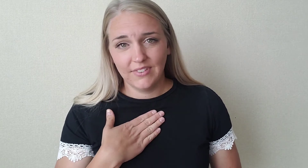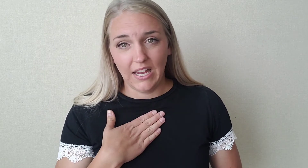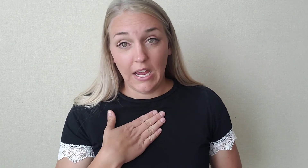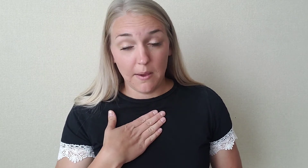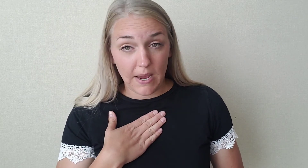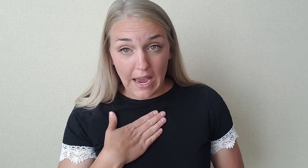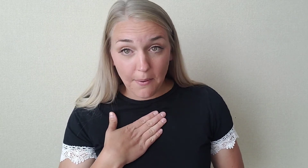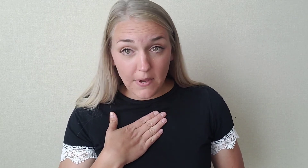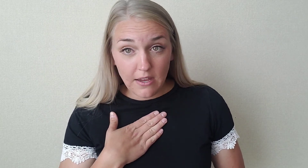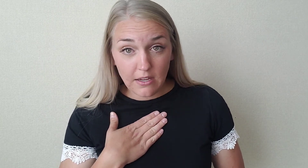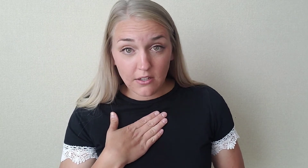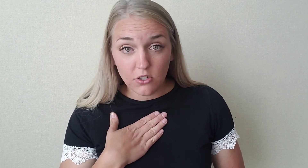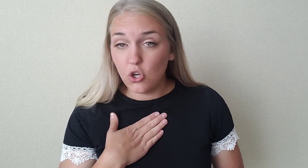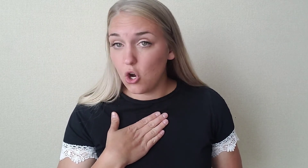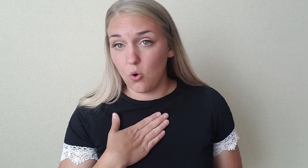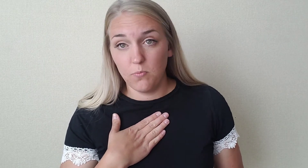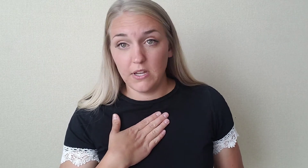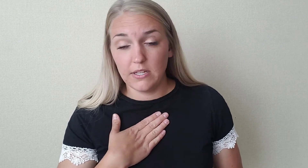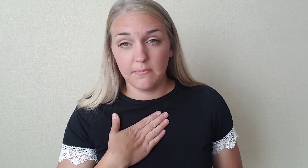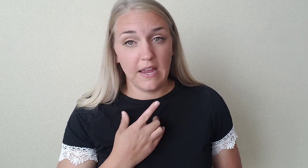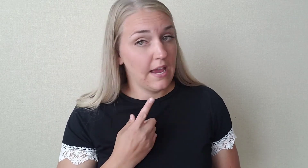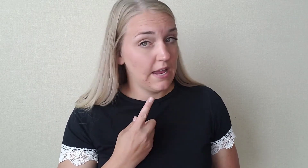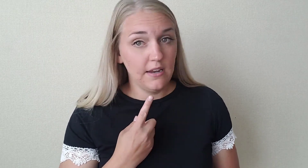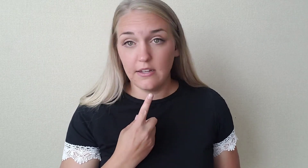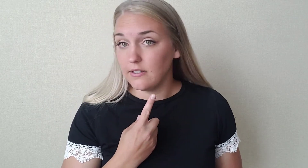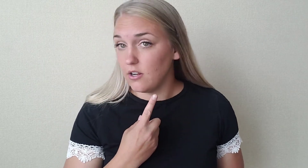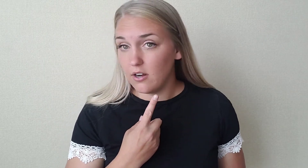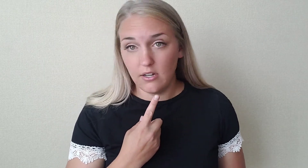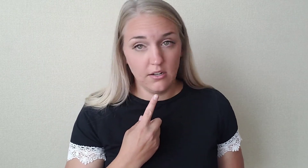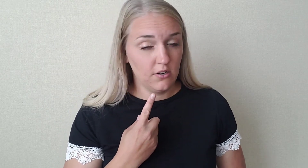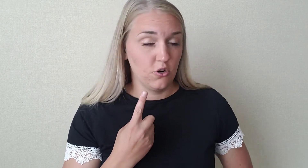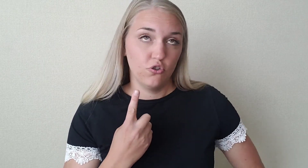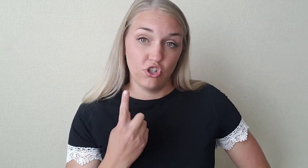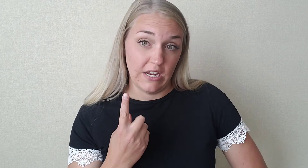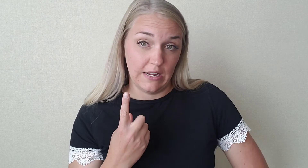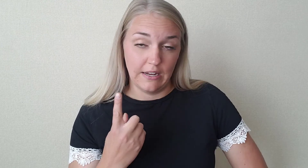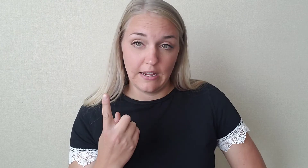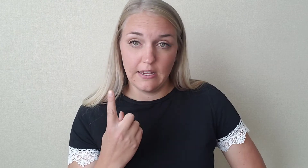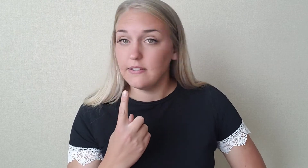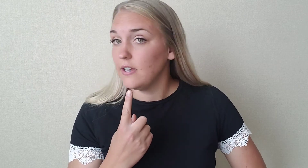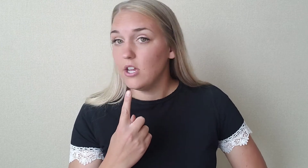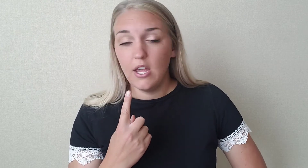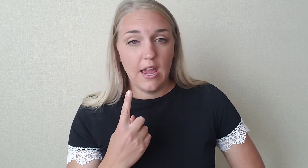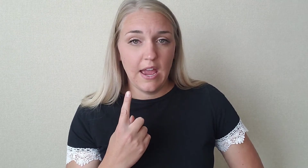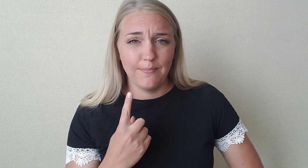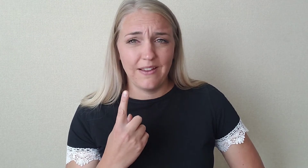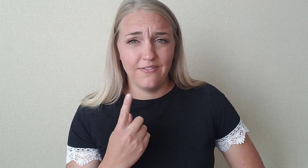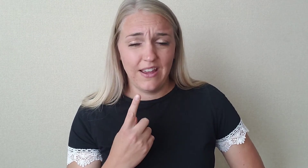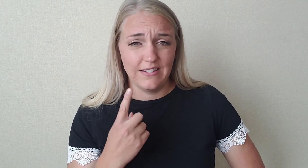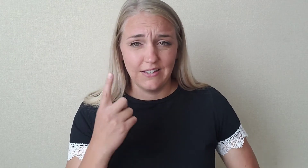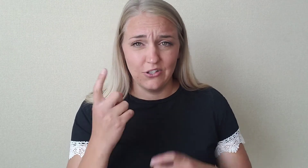okay, am I happy? No, because my head is nodding or shaking, I guess, and my face is